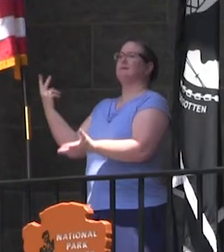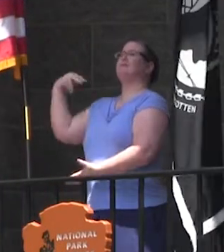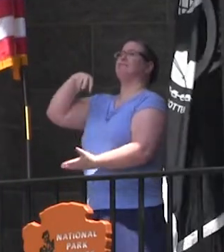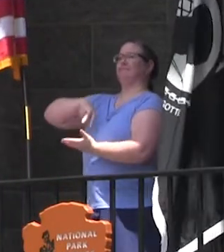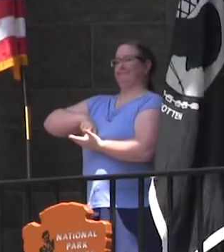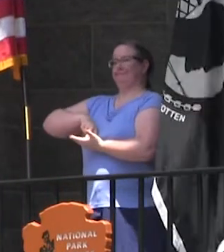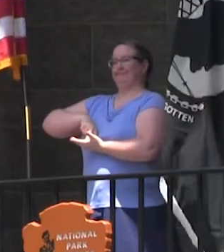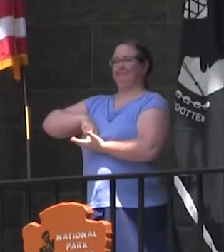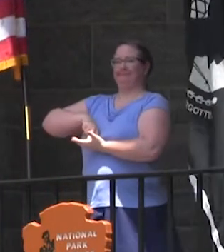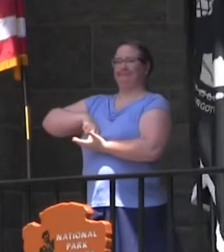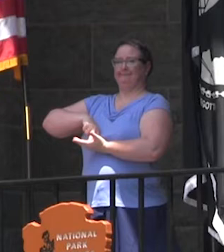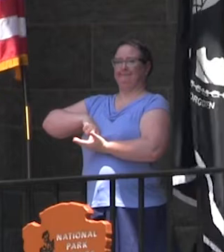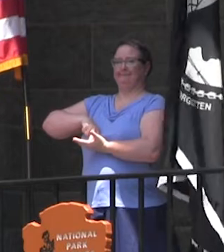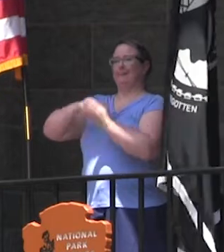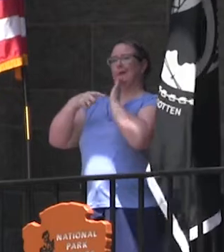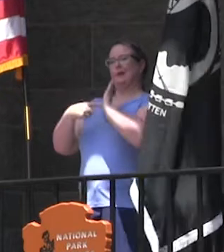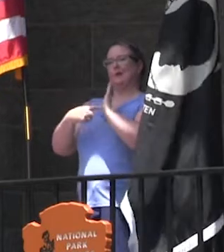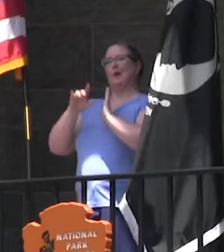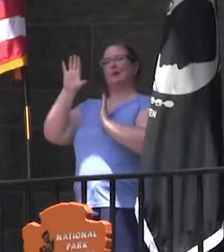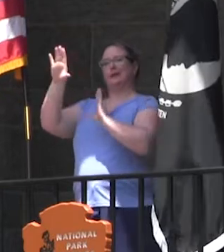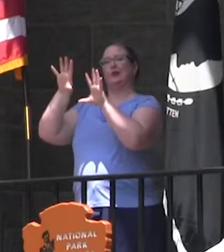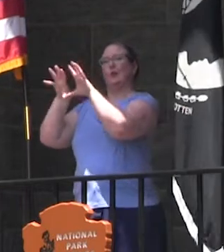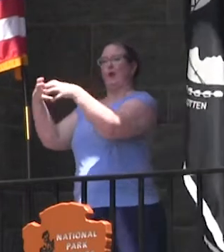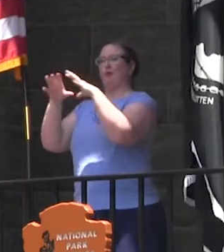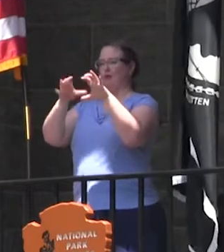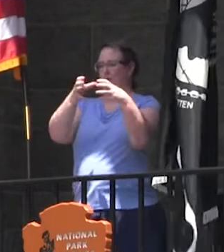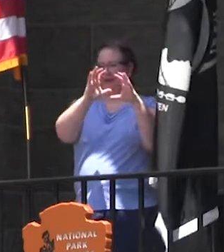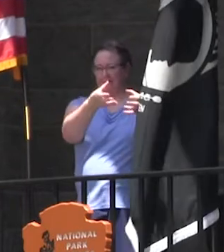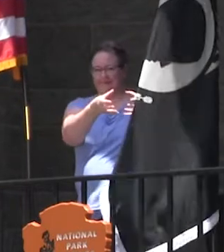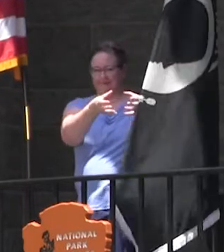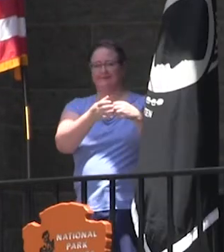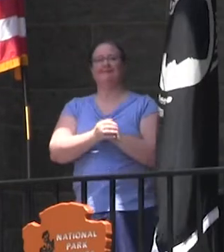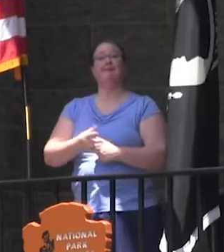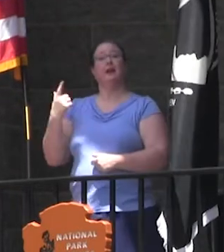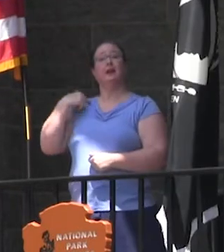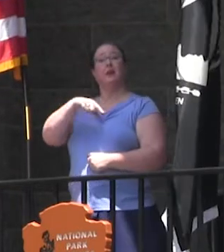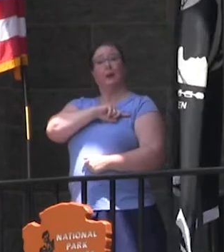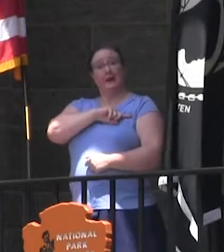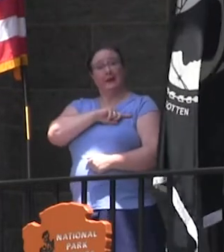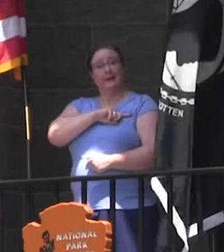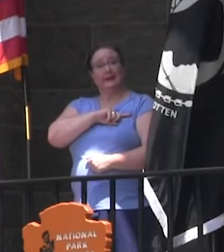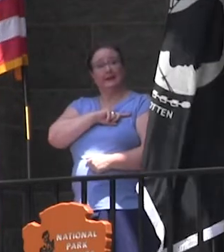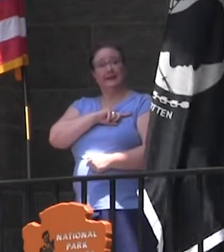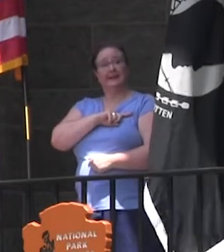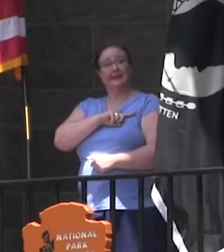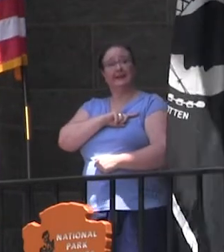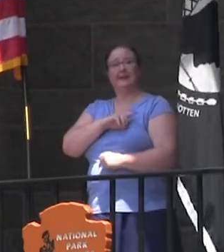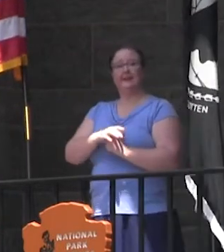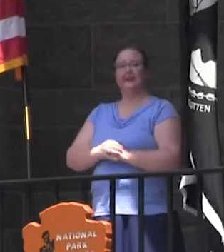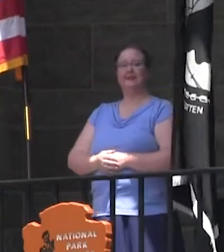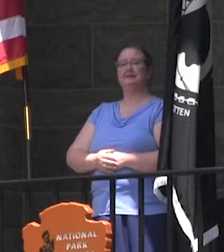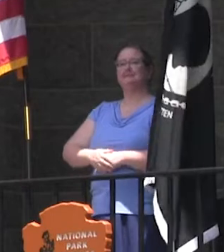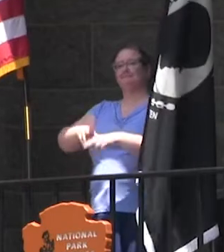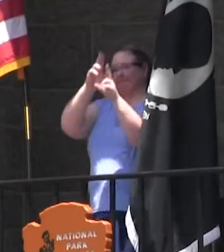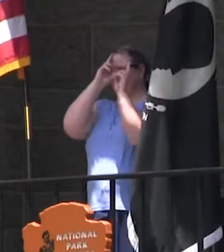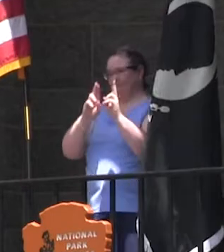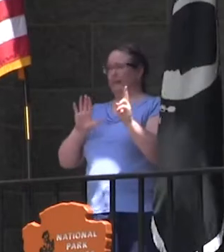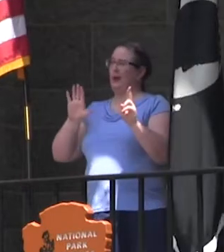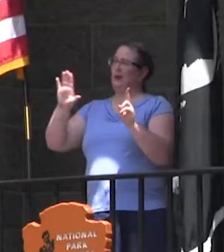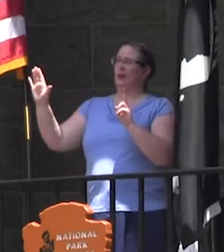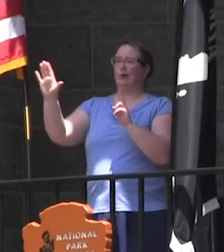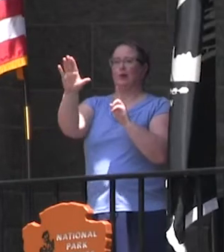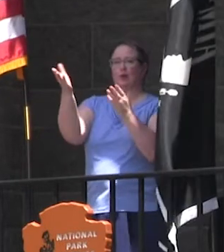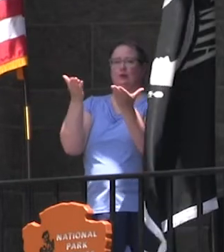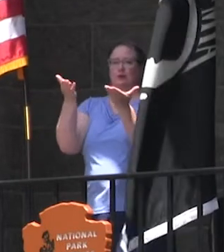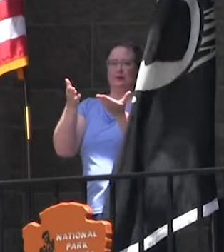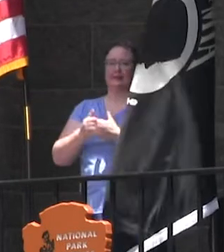up to represent your branch, and so that we may acknowledge your